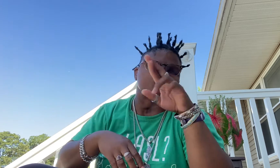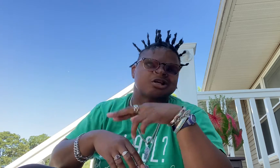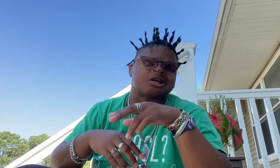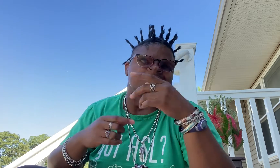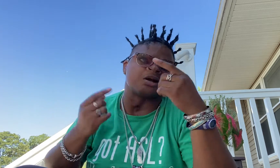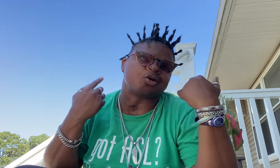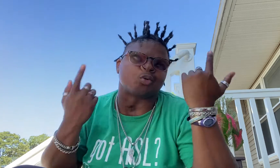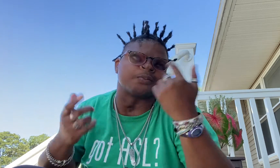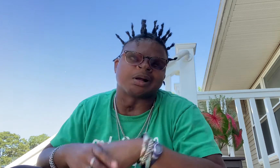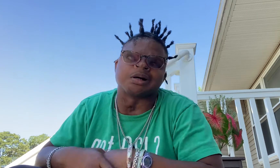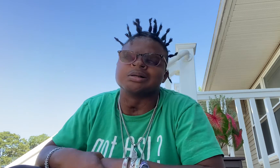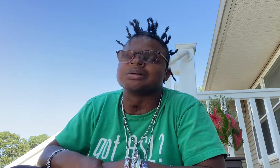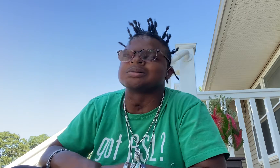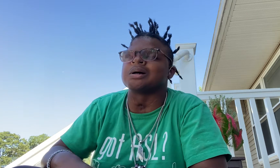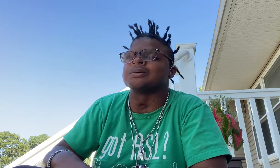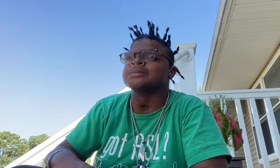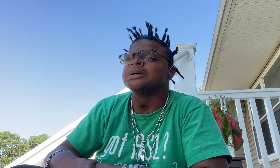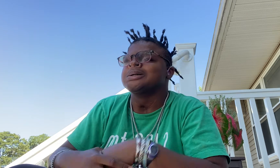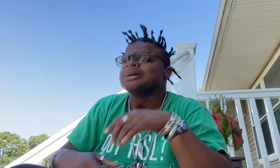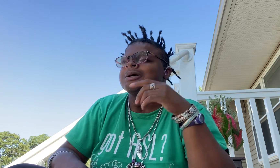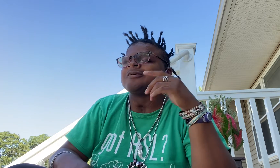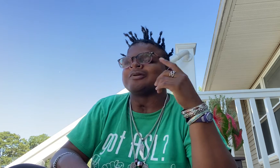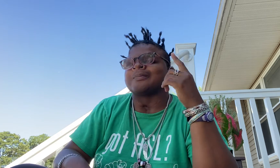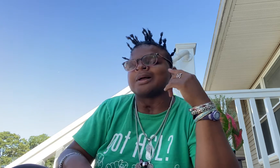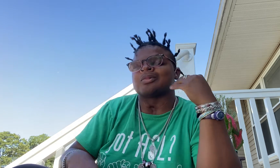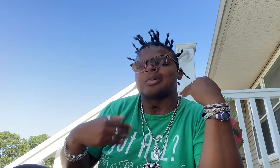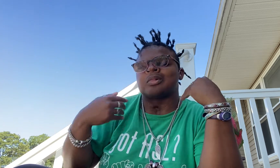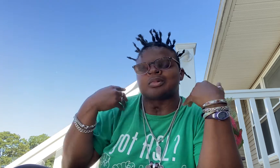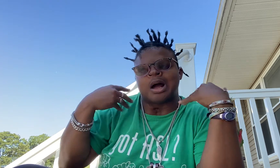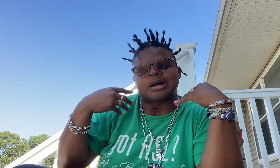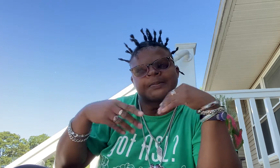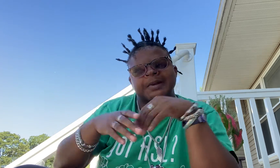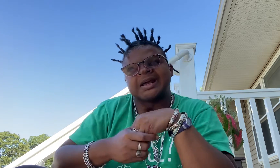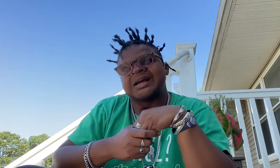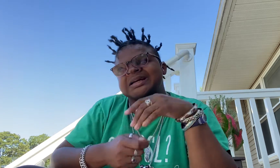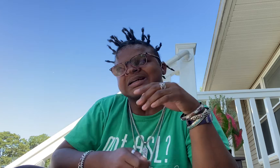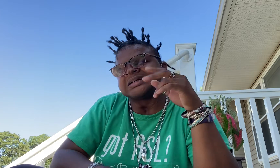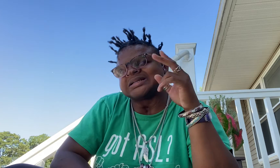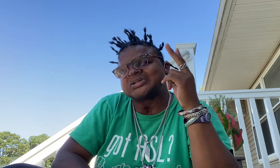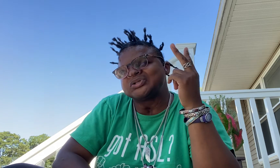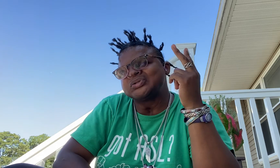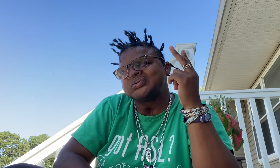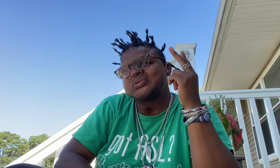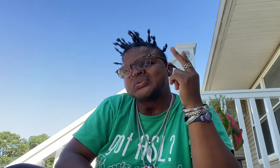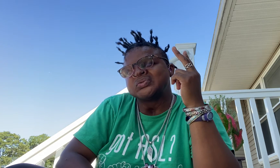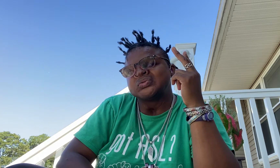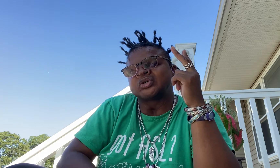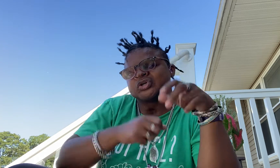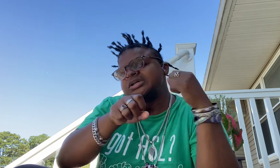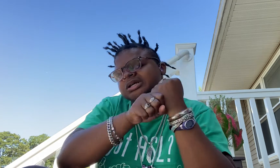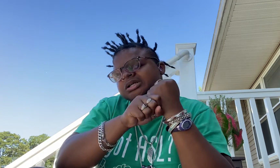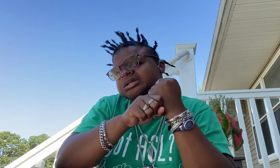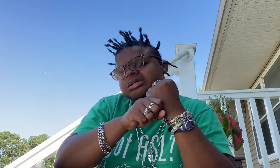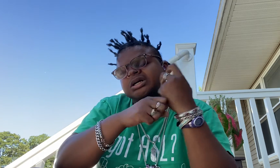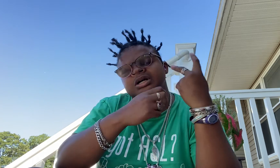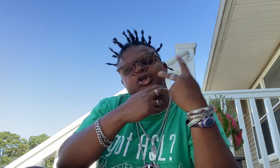routine that I do with my hair. So my lock update is 2 years and 2